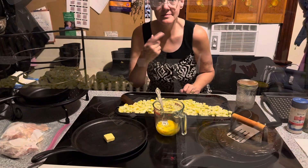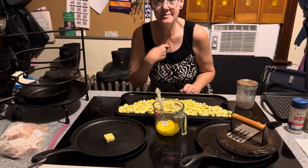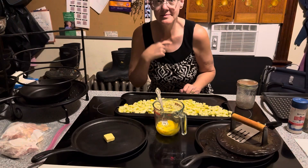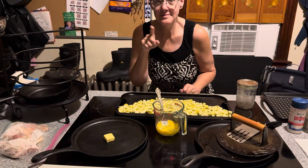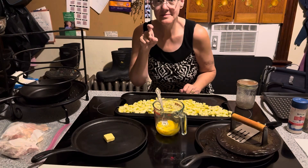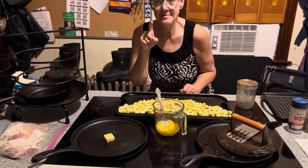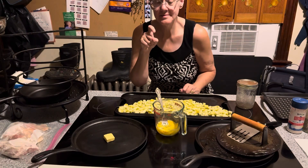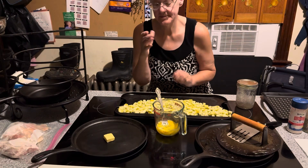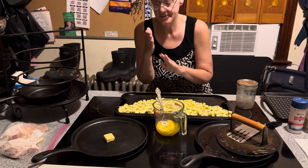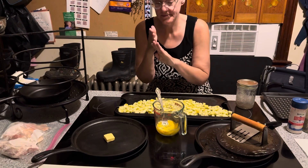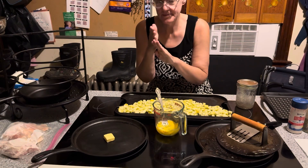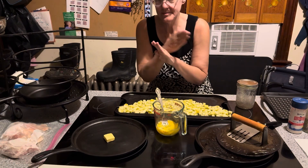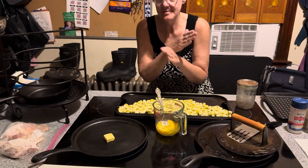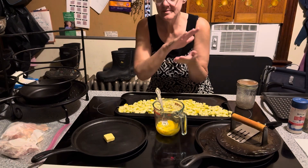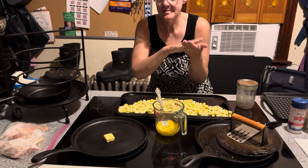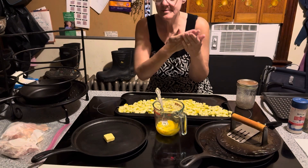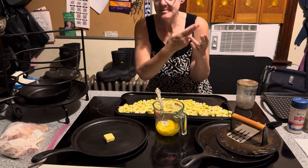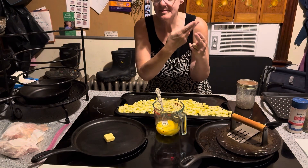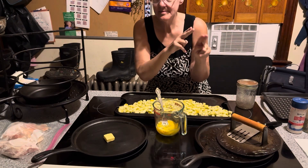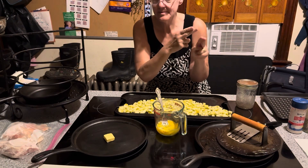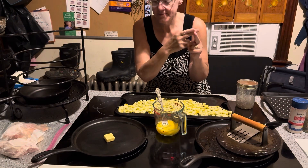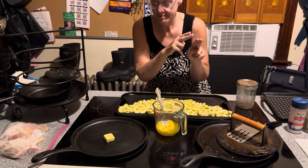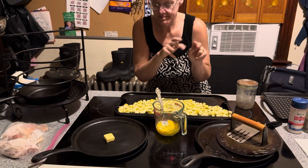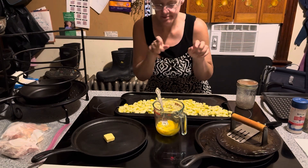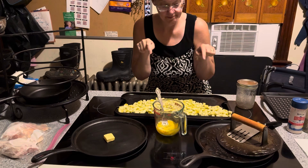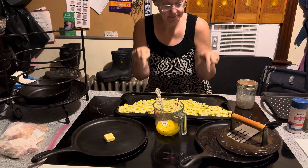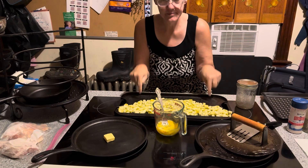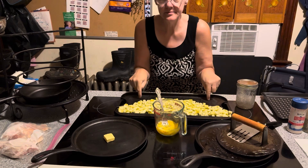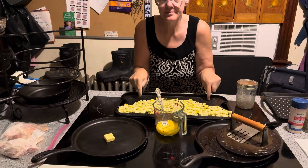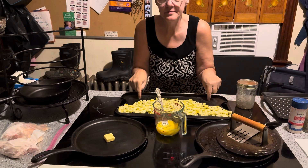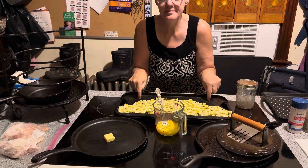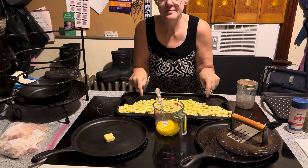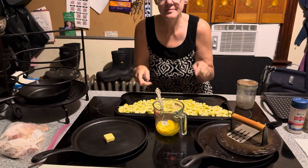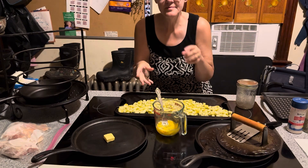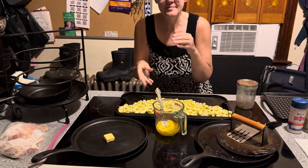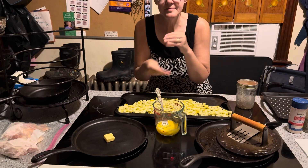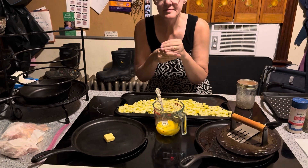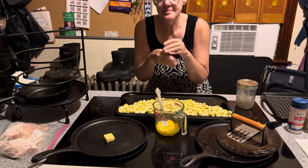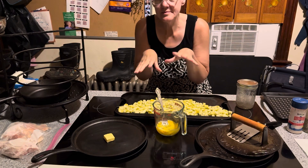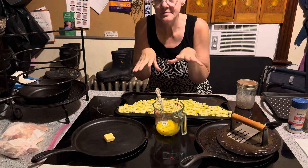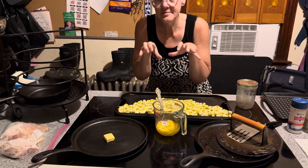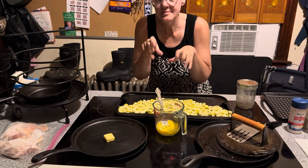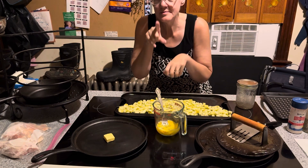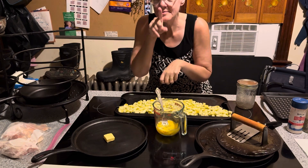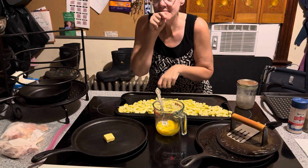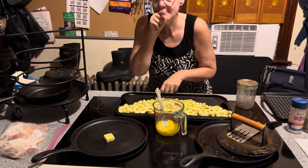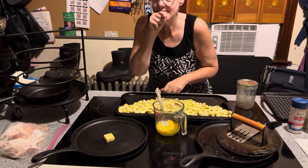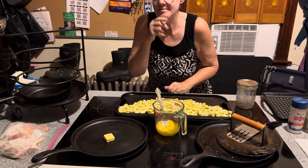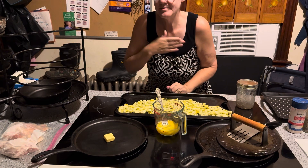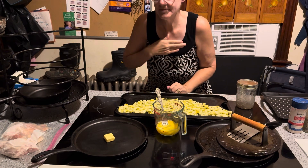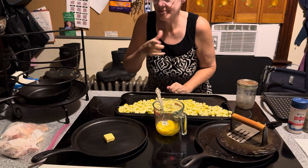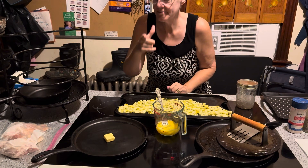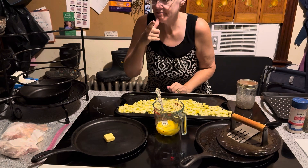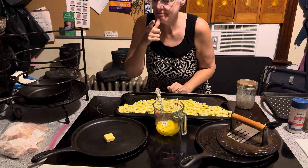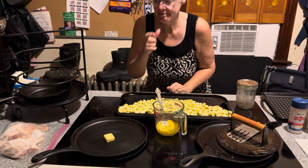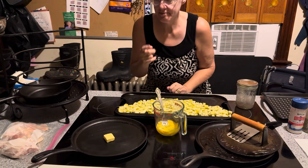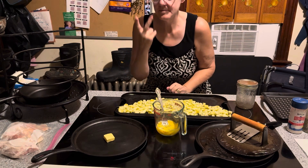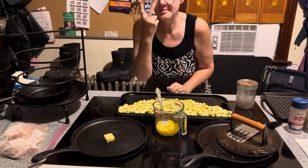Can you see me? Before I cook the eggs, I need to get some of my frozen chicken thighs for